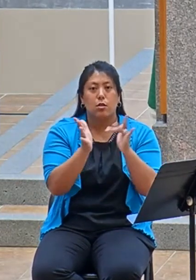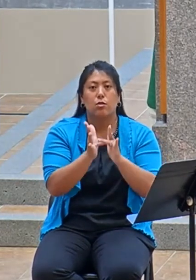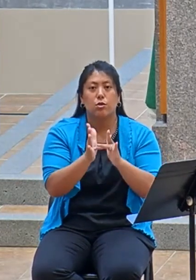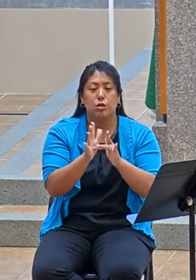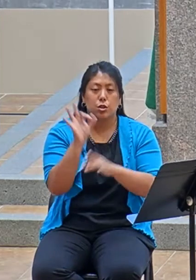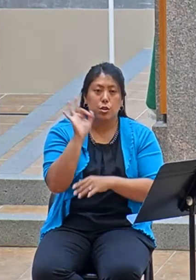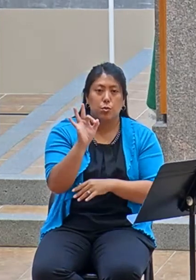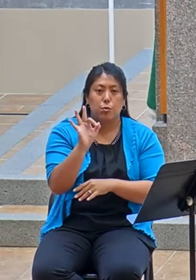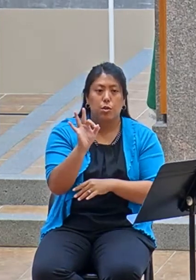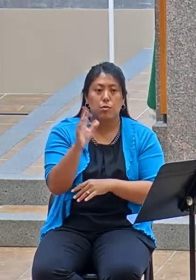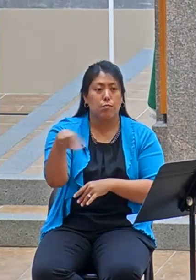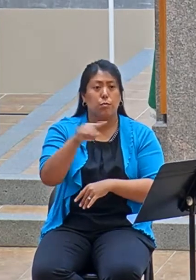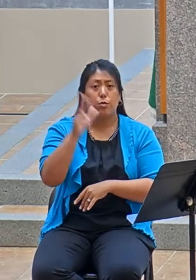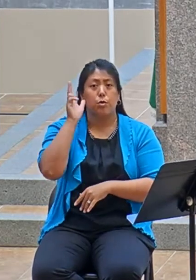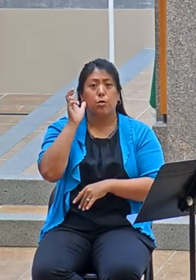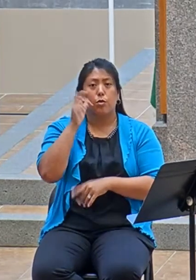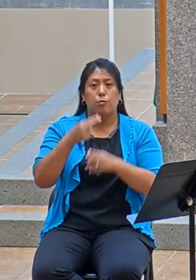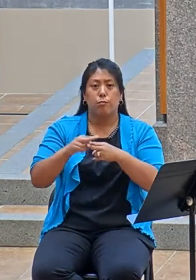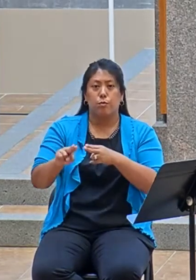of the gospel.